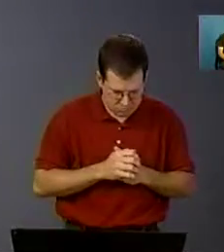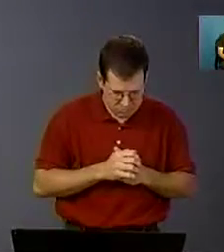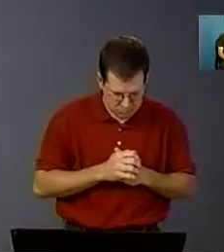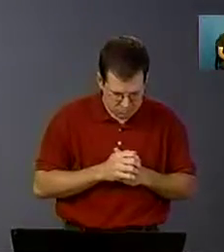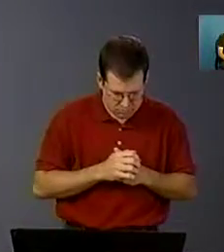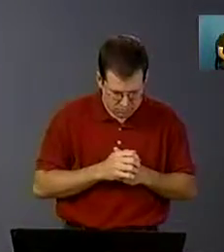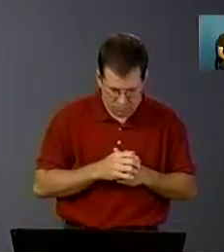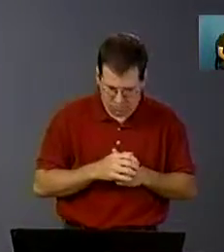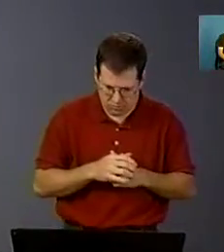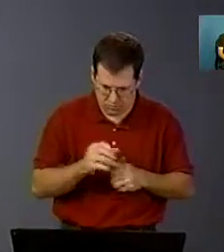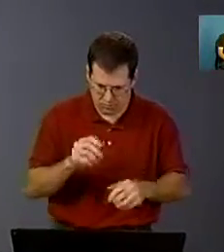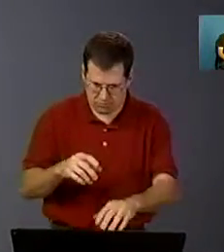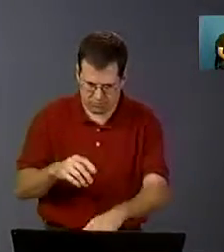You have to use your own judgment, of course.